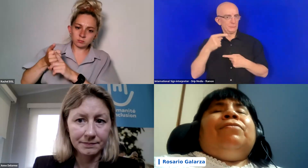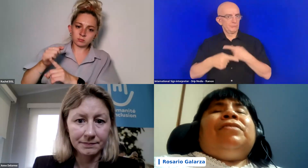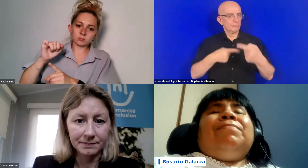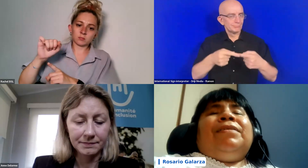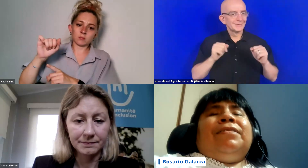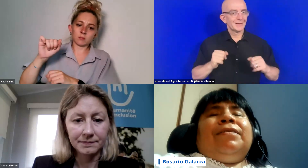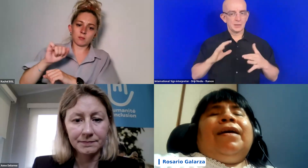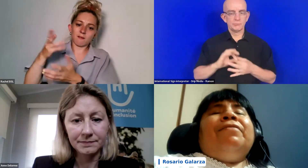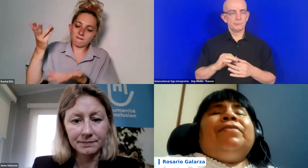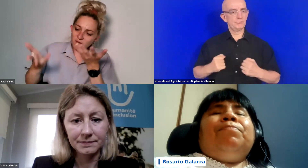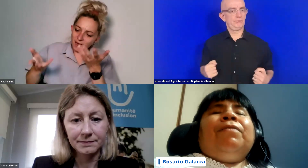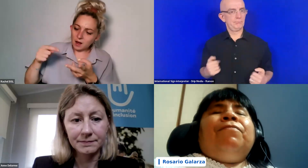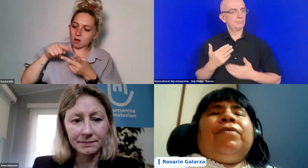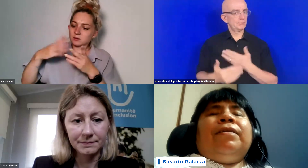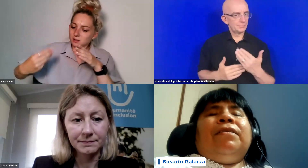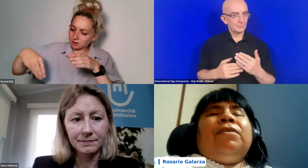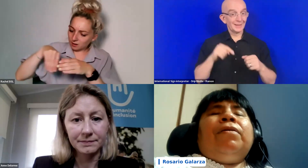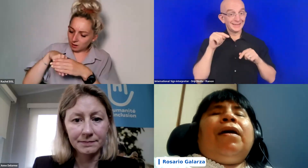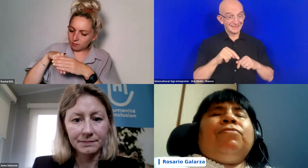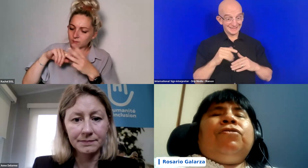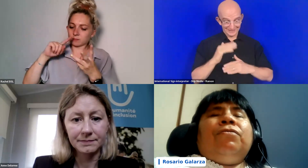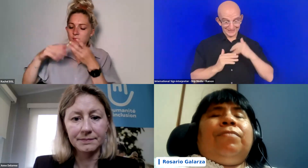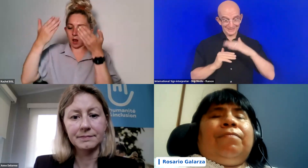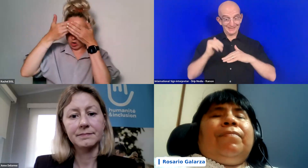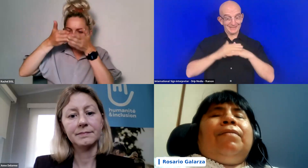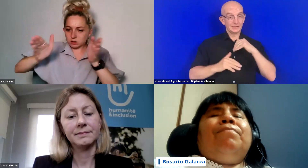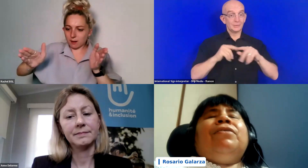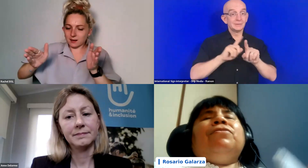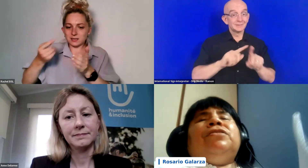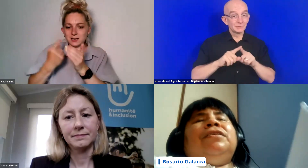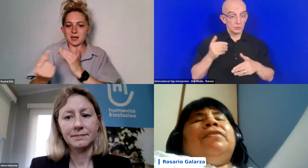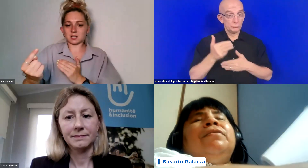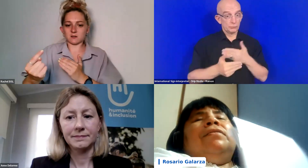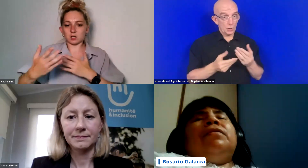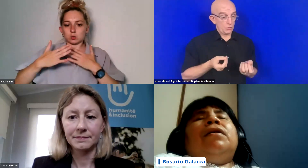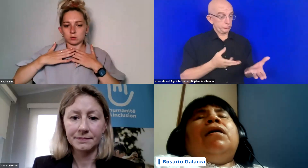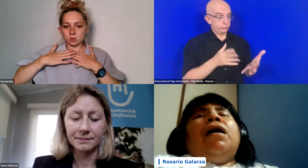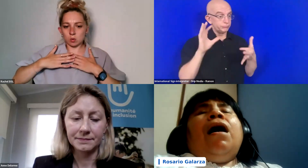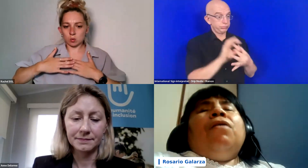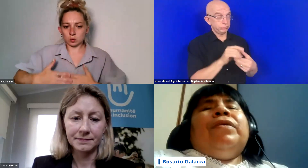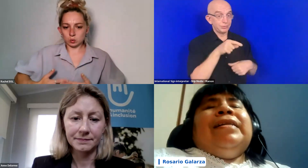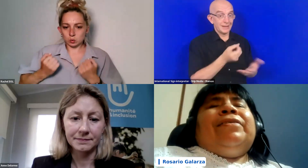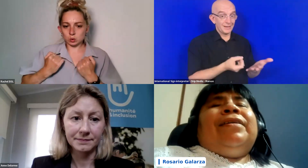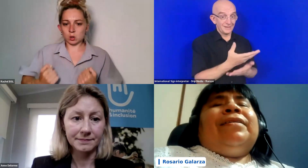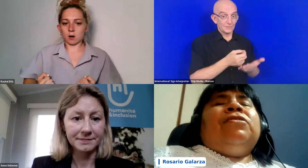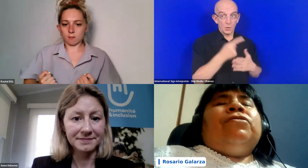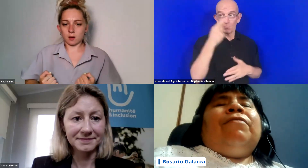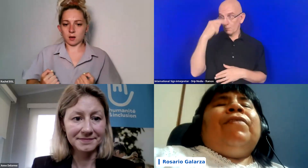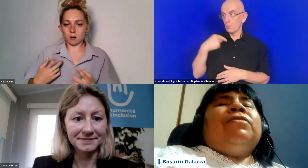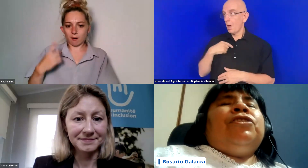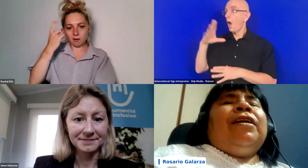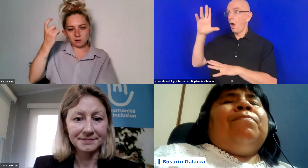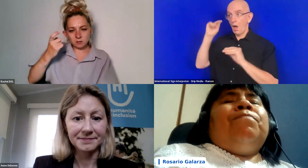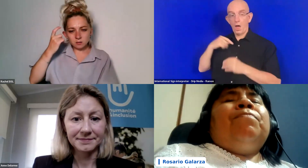fairness, inclusivity, and respect for individual autonomy. By considering how intersecting